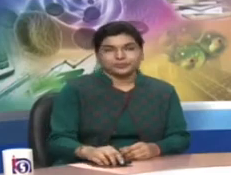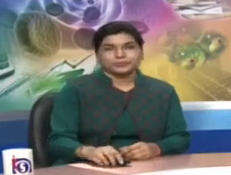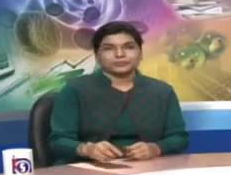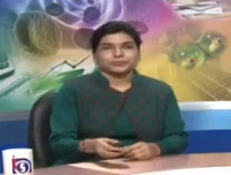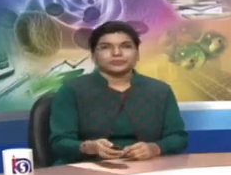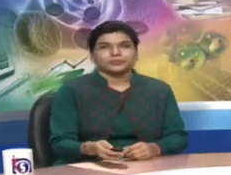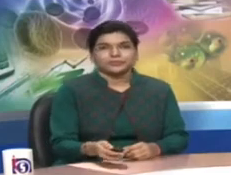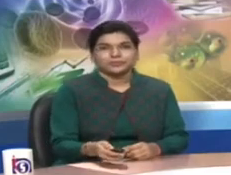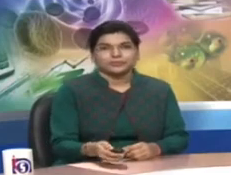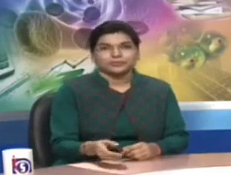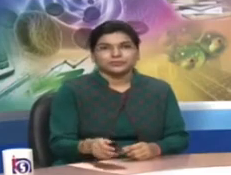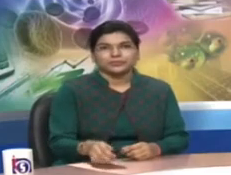As they are very important to me.